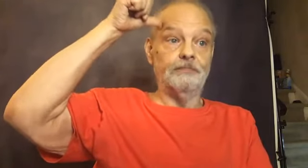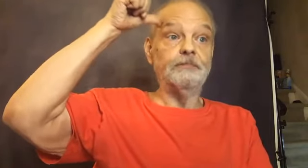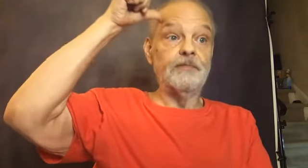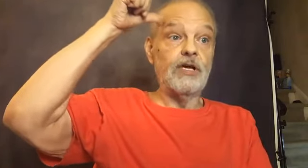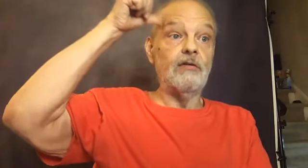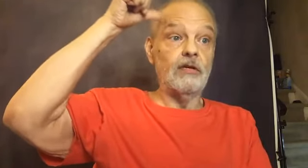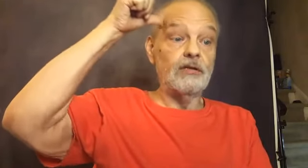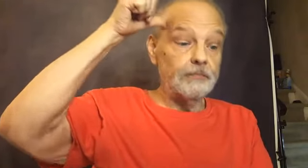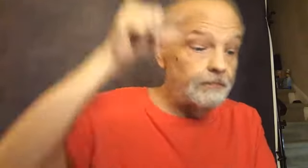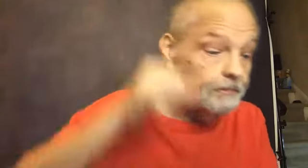okay.